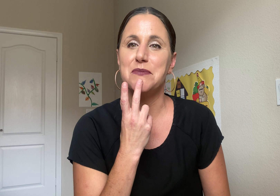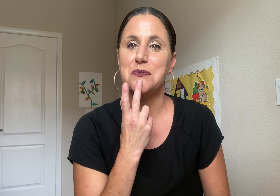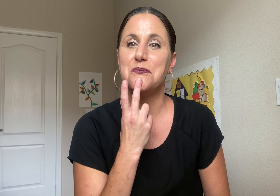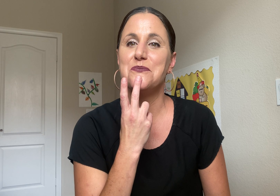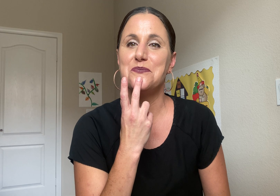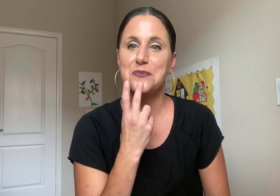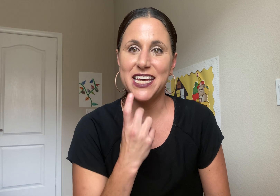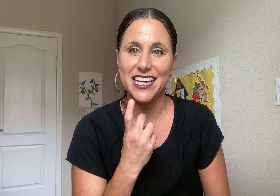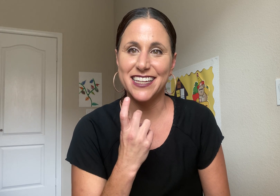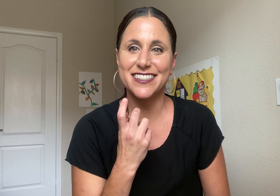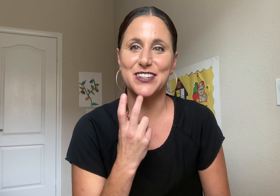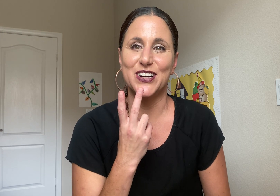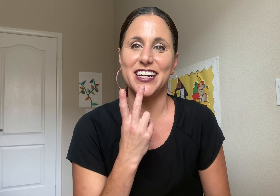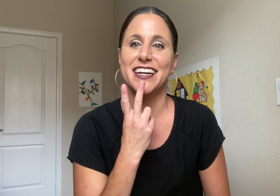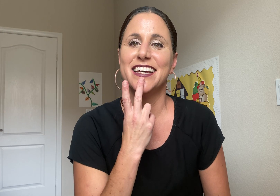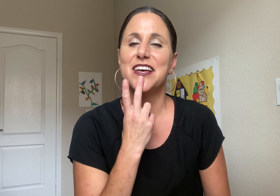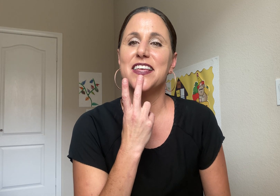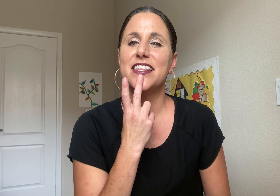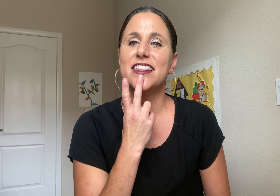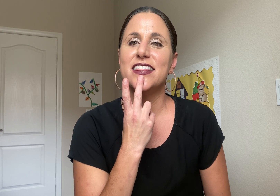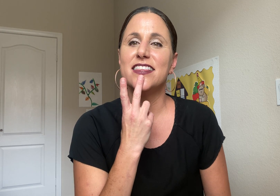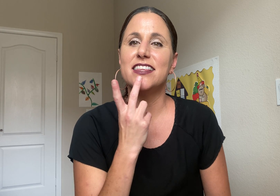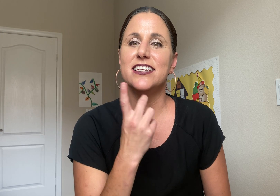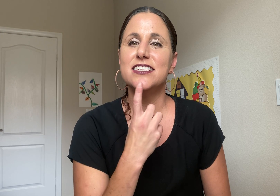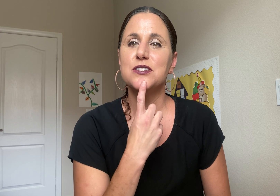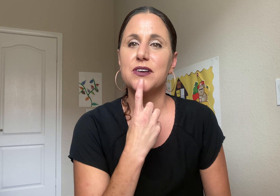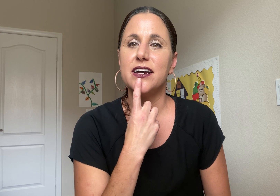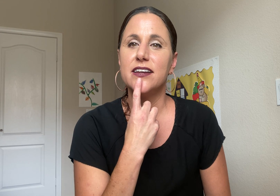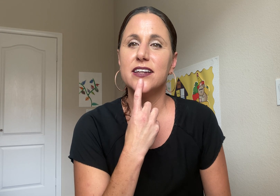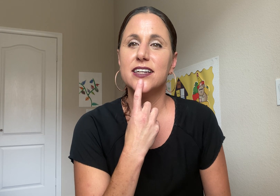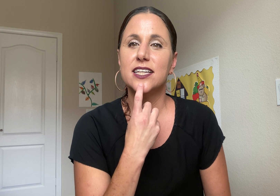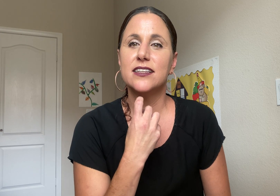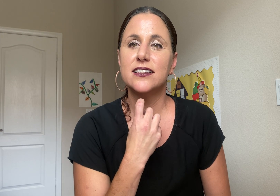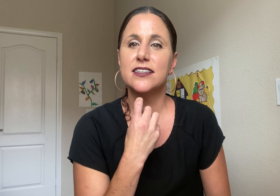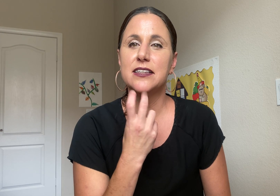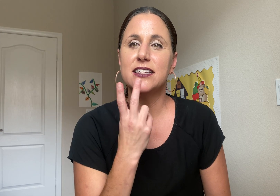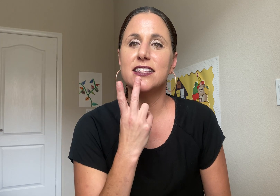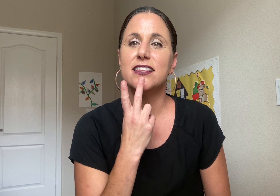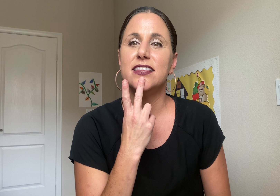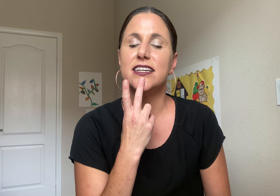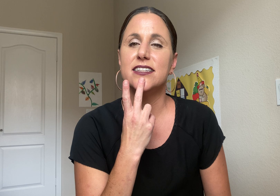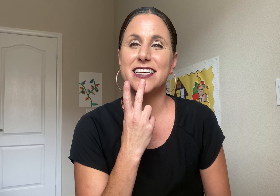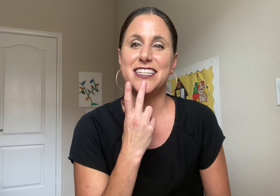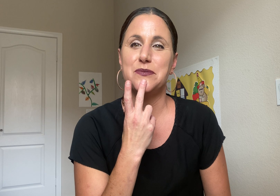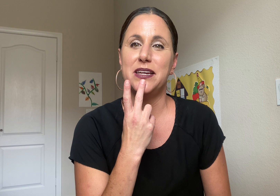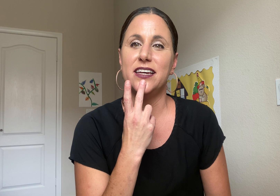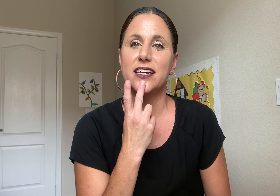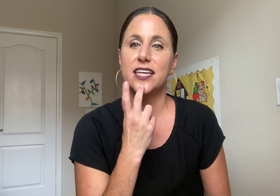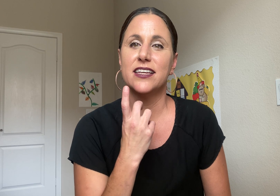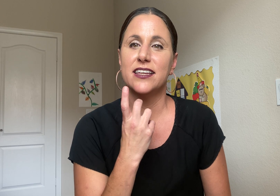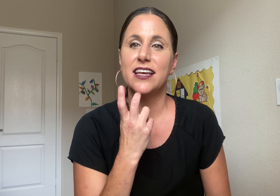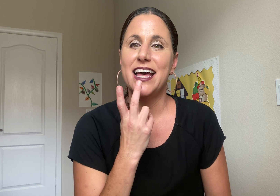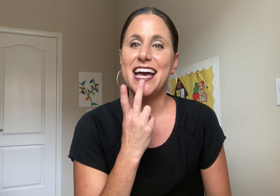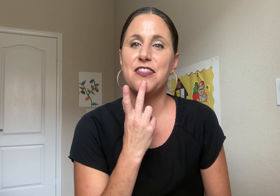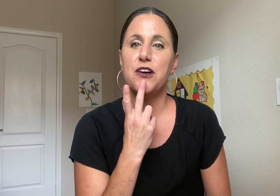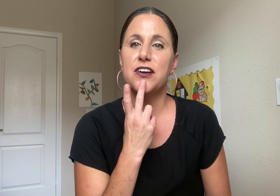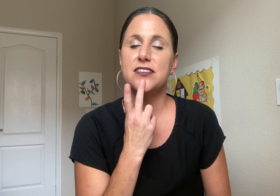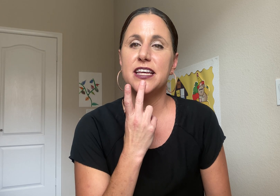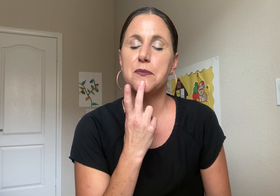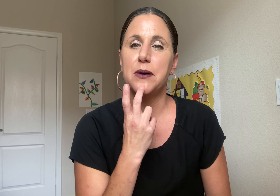mean pink, sorry. This is red. This is pink. And the hardest thing about